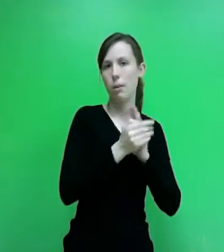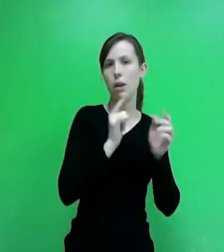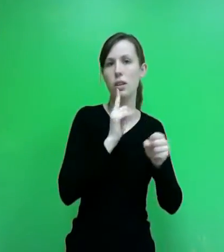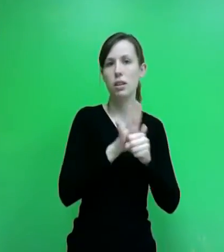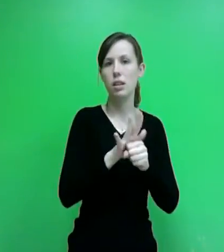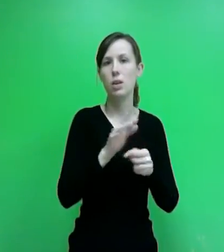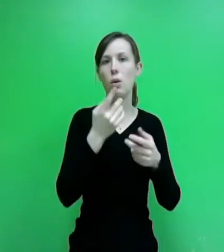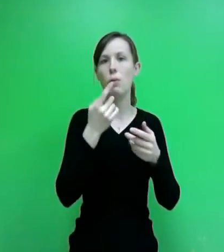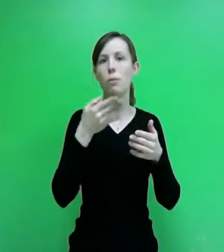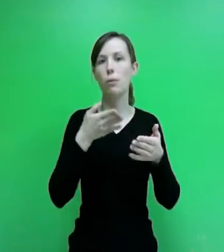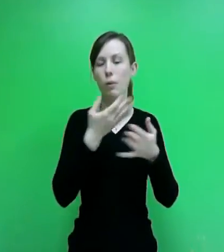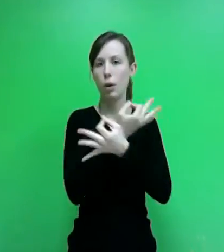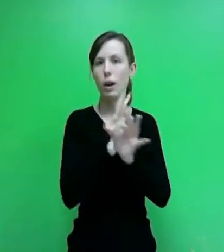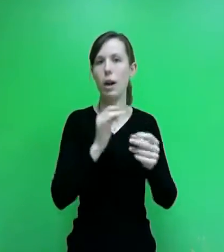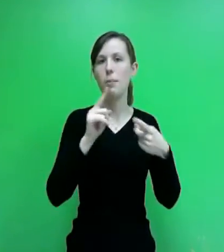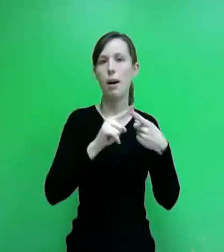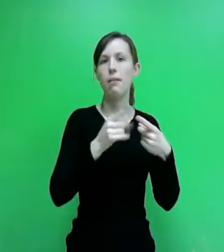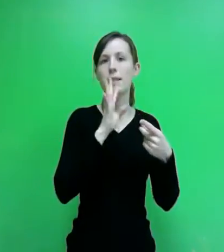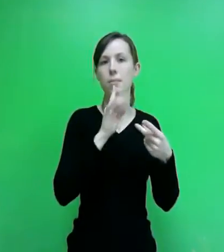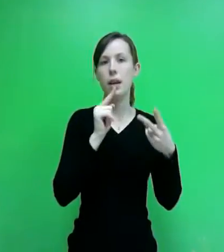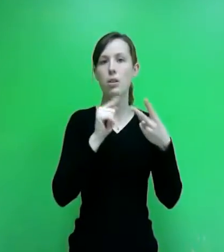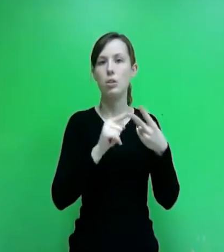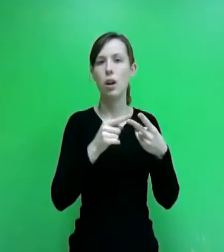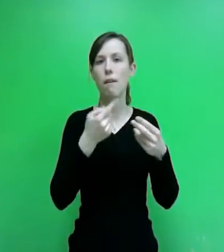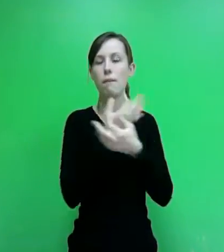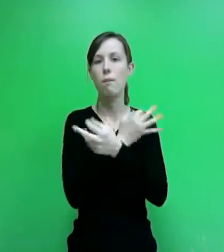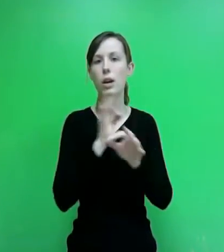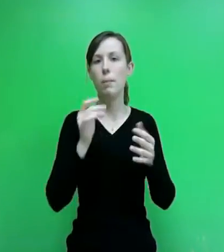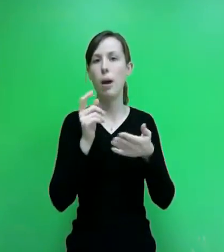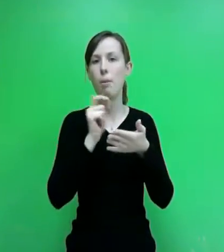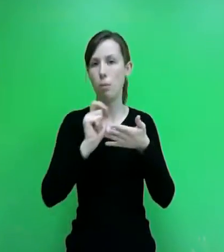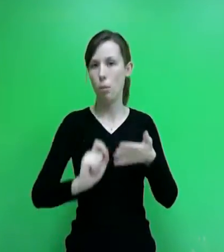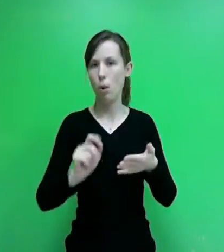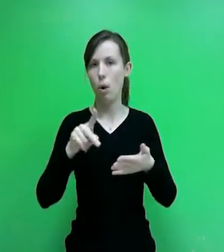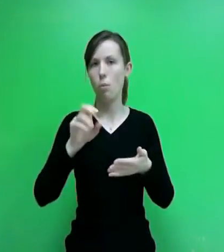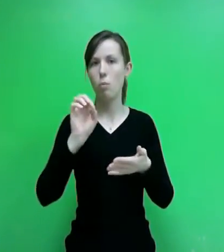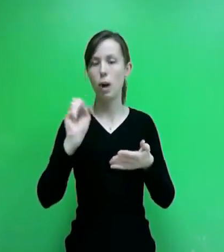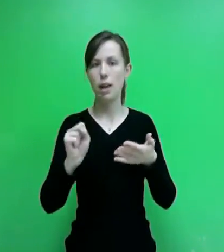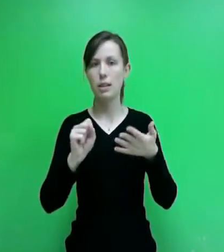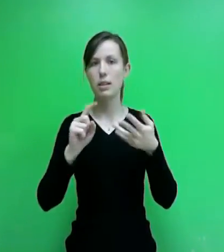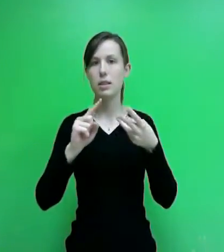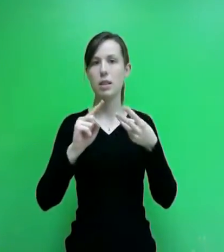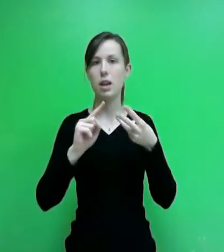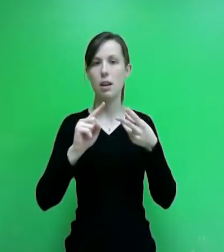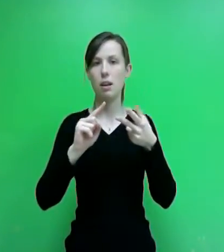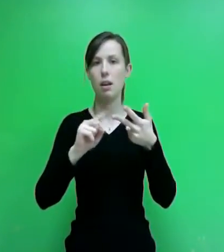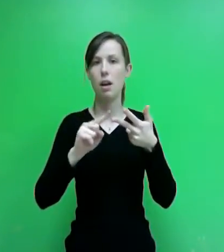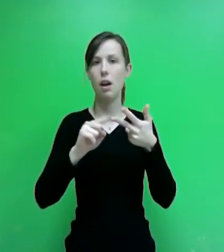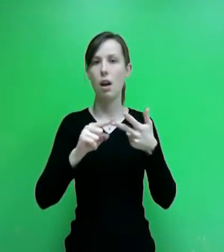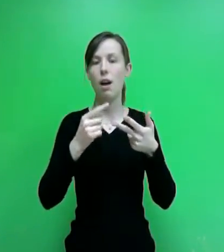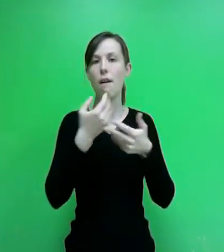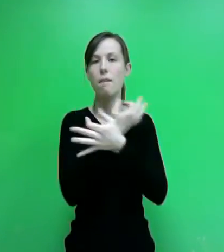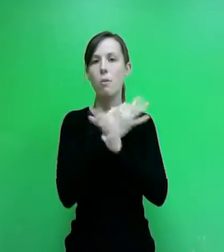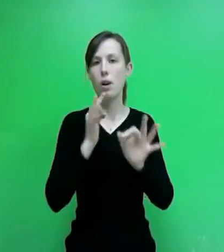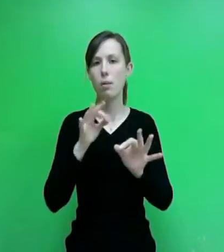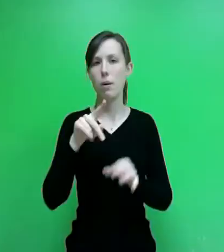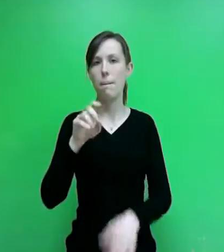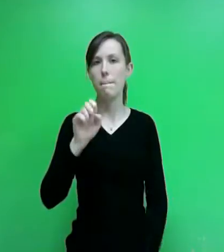of press, freedom of petition, which is where you can get people to sign a piece of paper to try to get